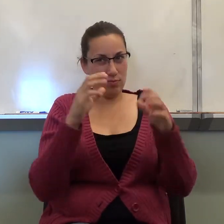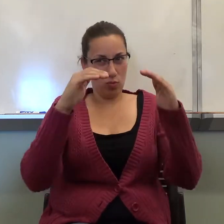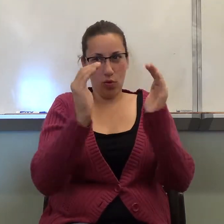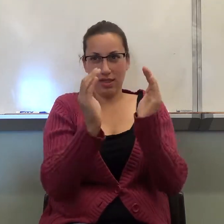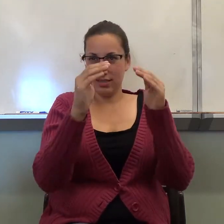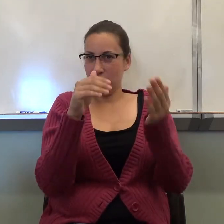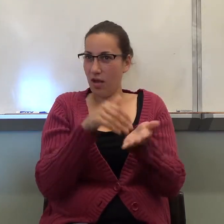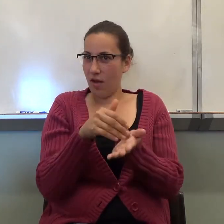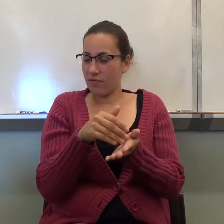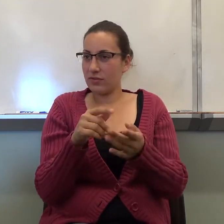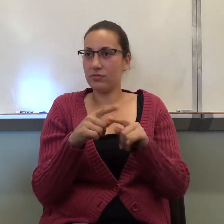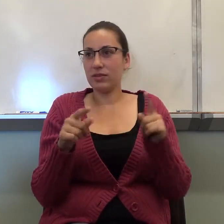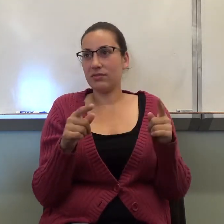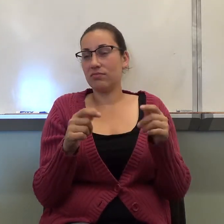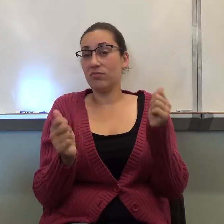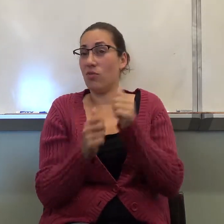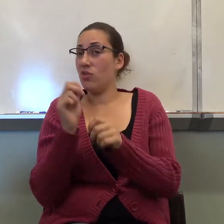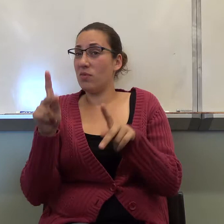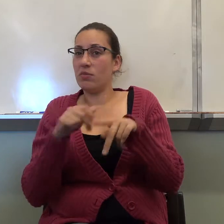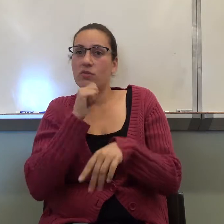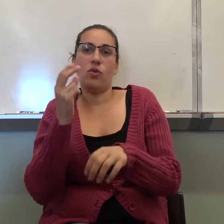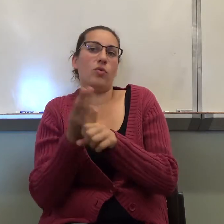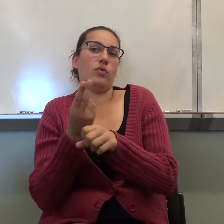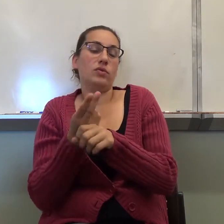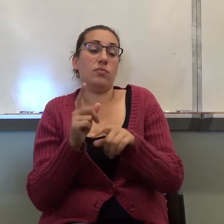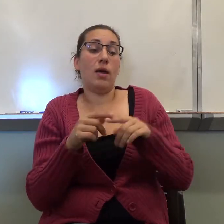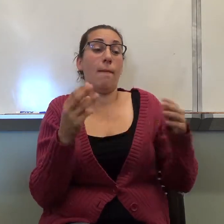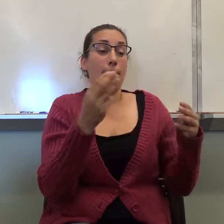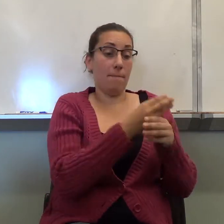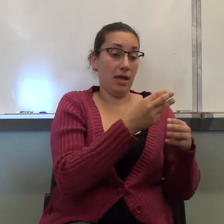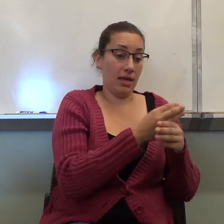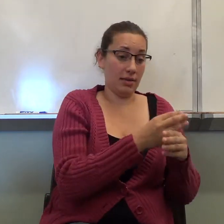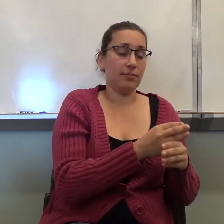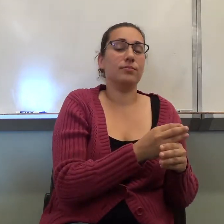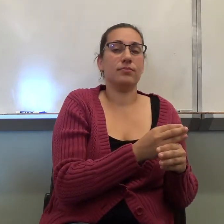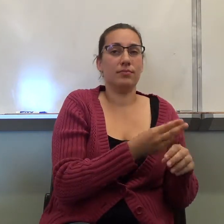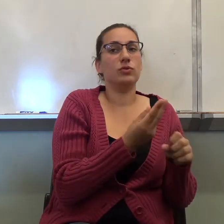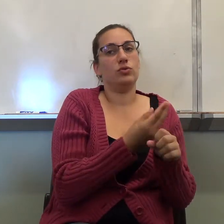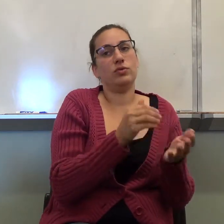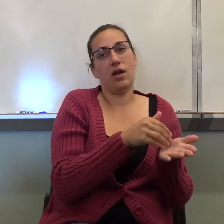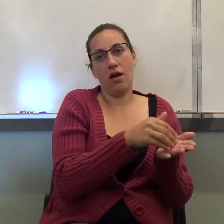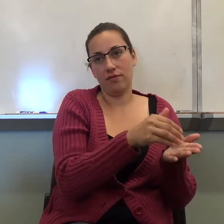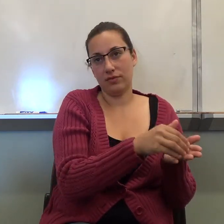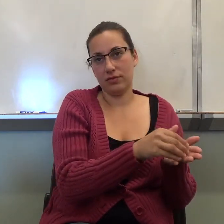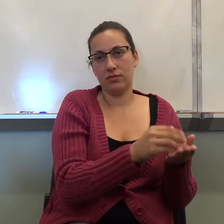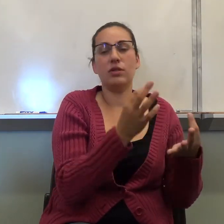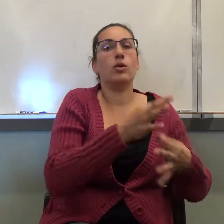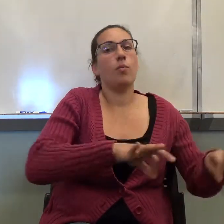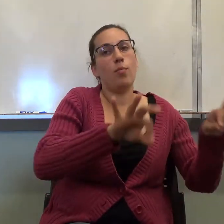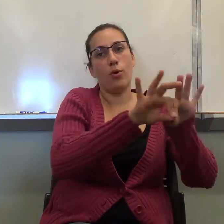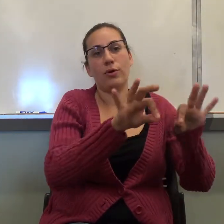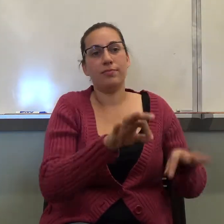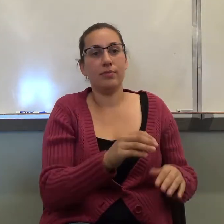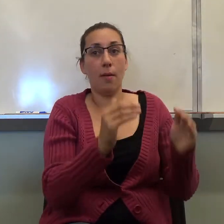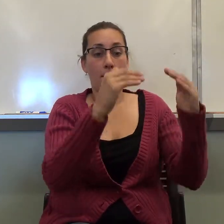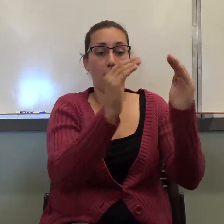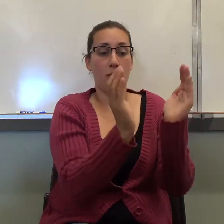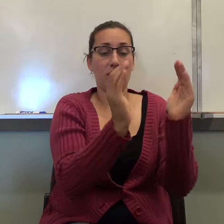most people don't use it. But in math, you really do have to use them because they are very important. They're the power thing. You